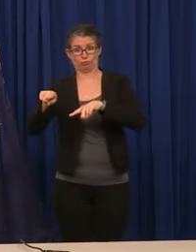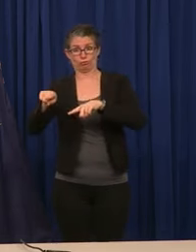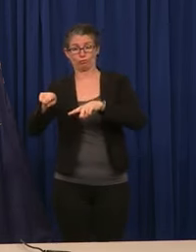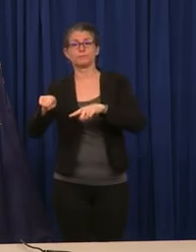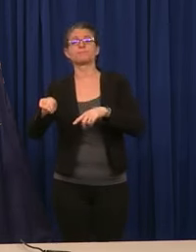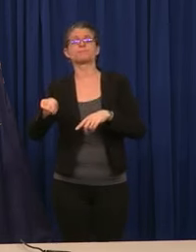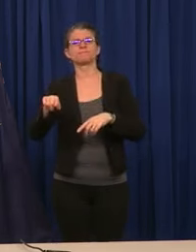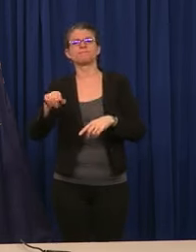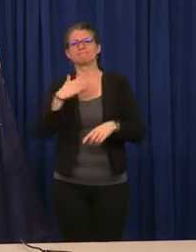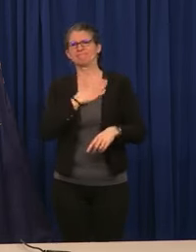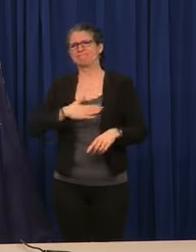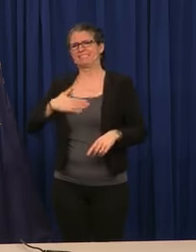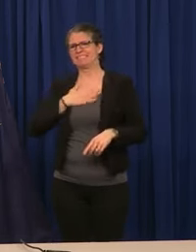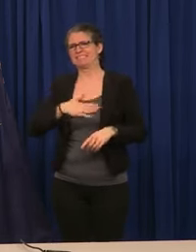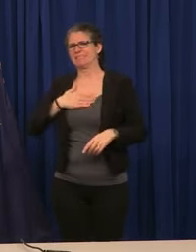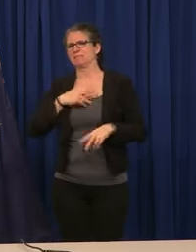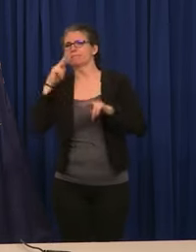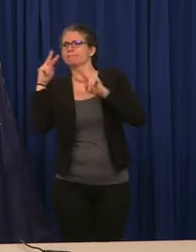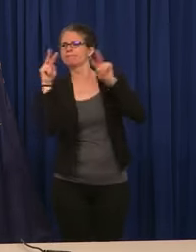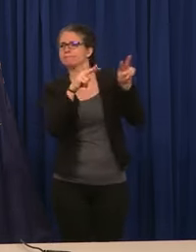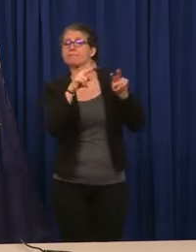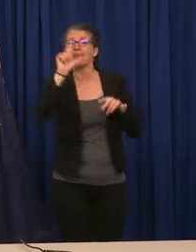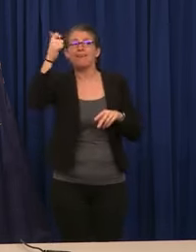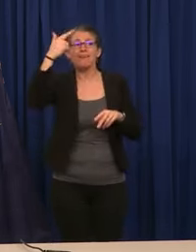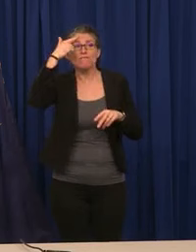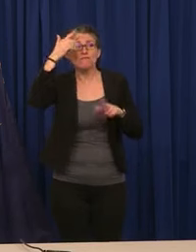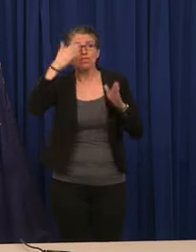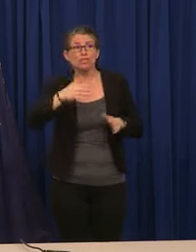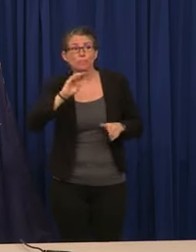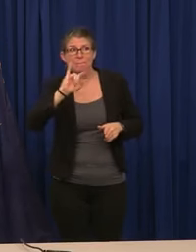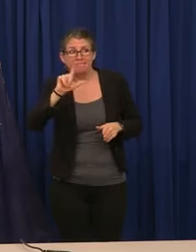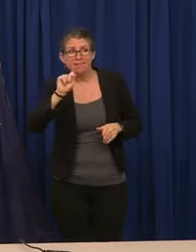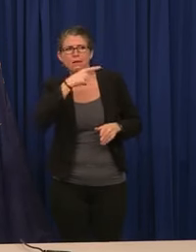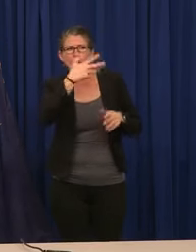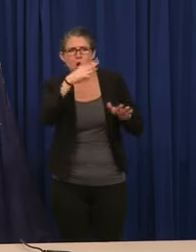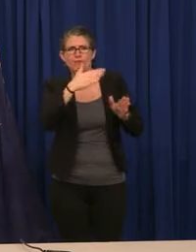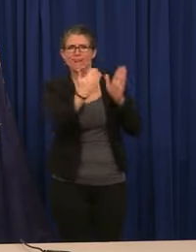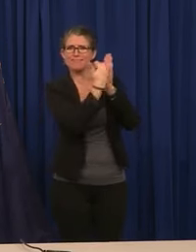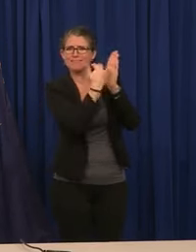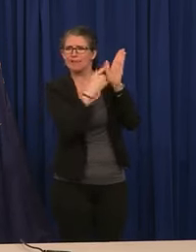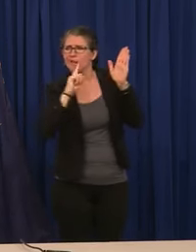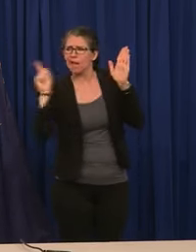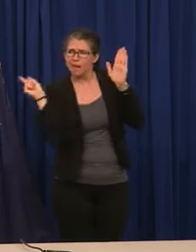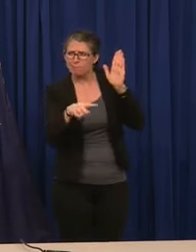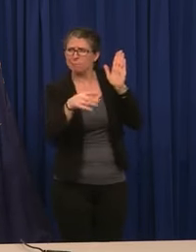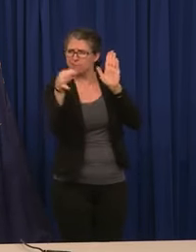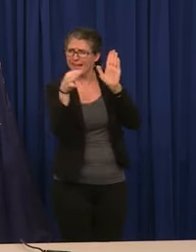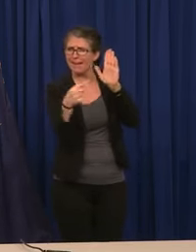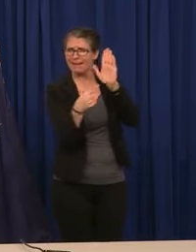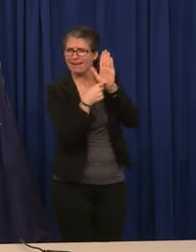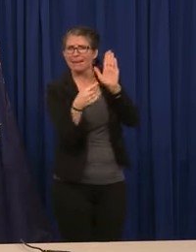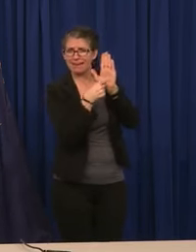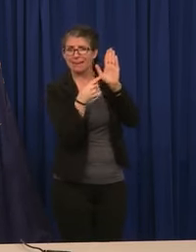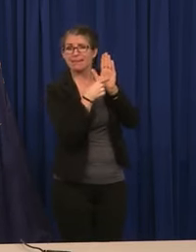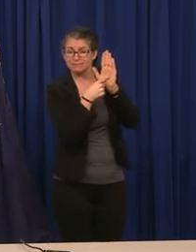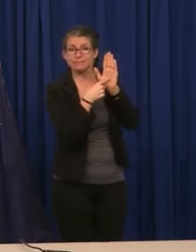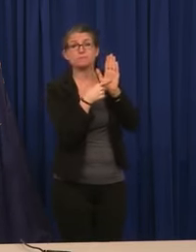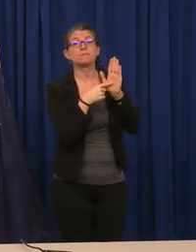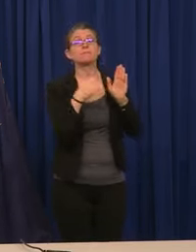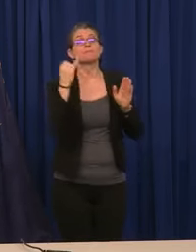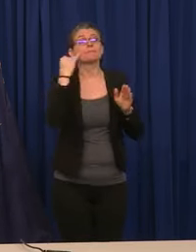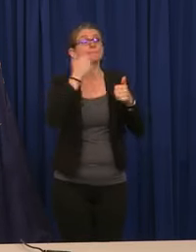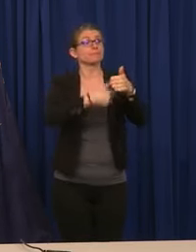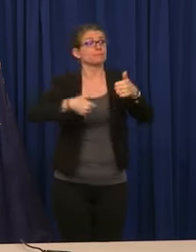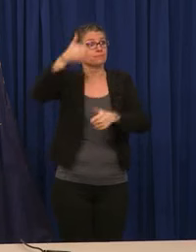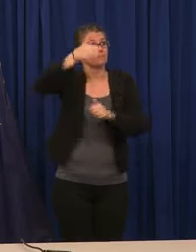have an independent obligation, irrespective of anything CDC might do. Employers have an obligation to make sure